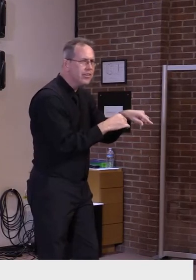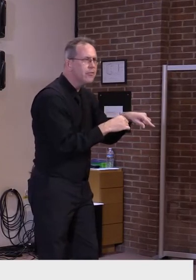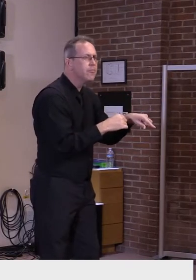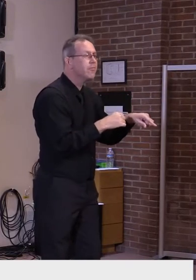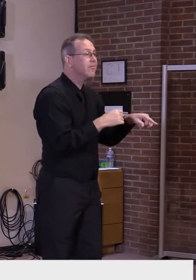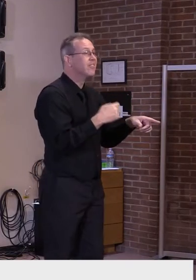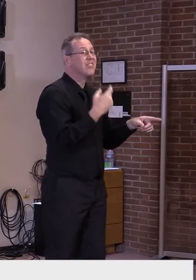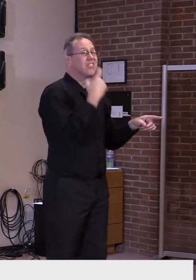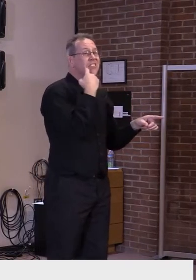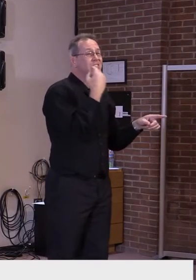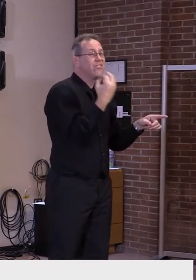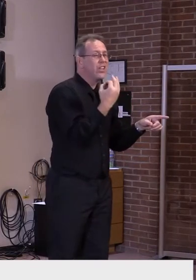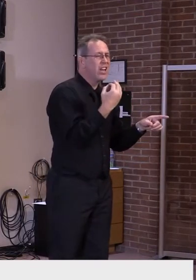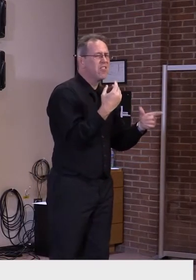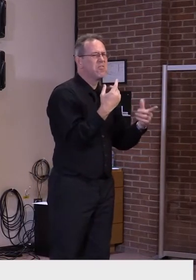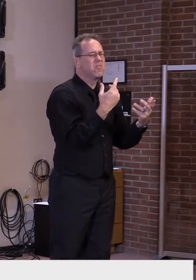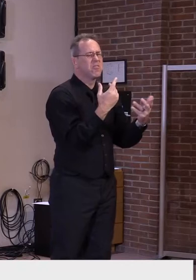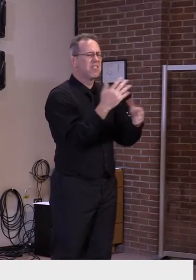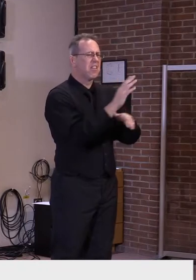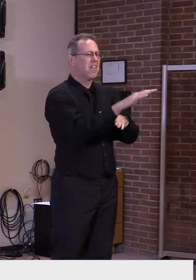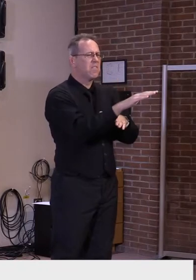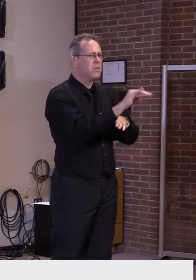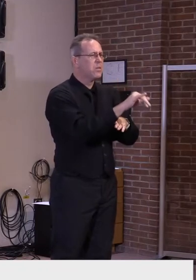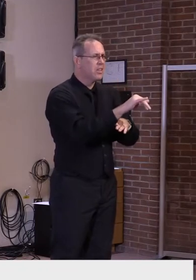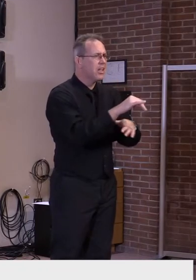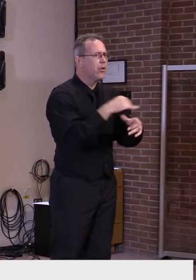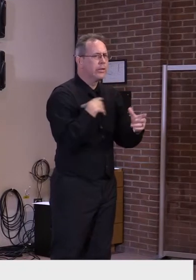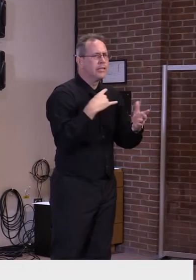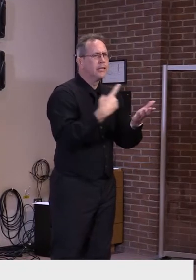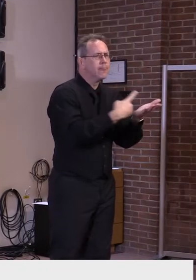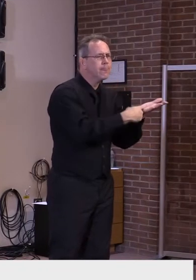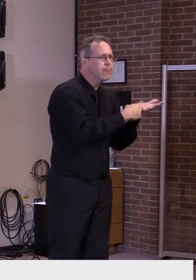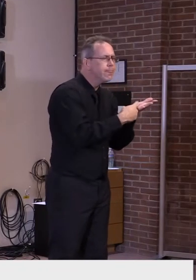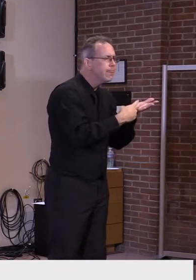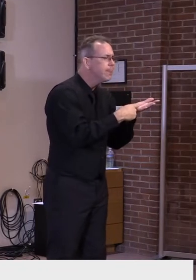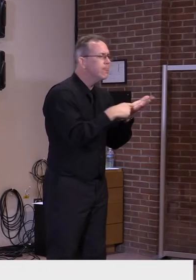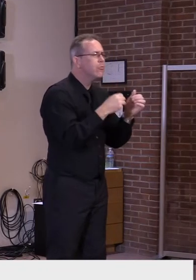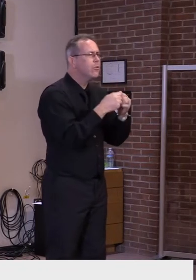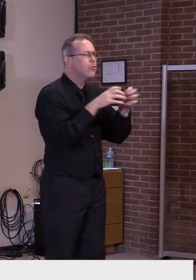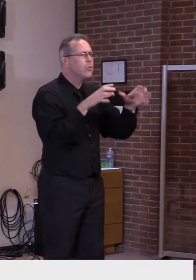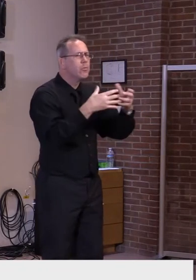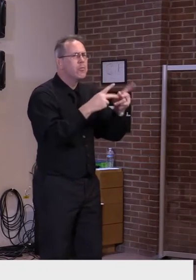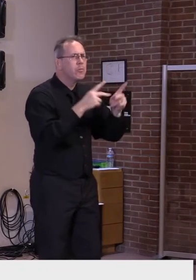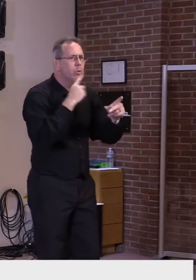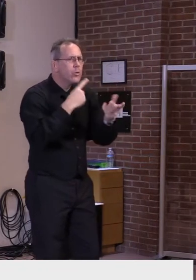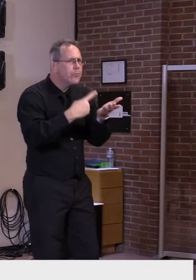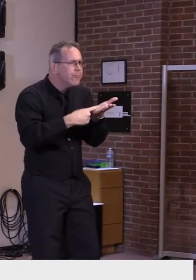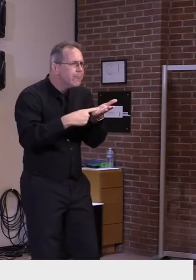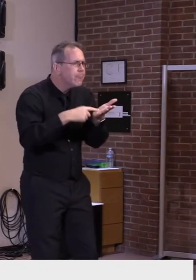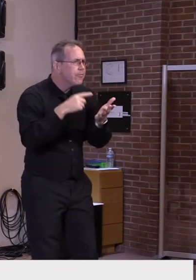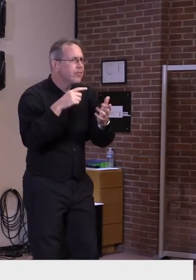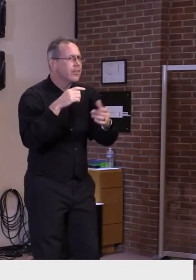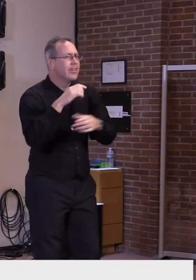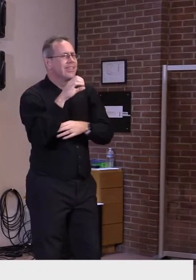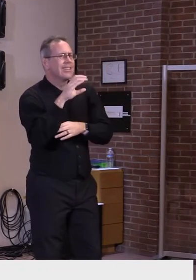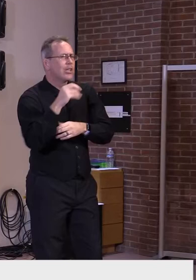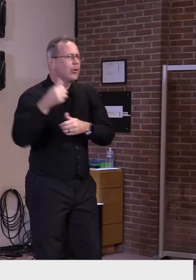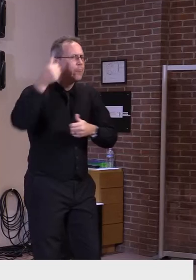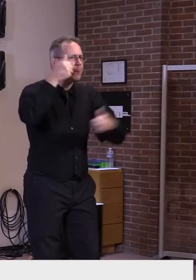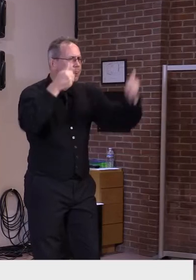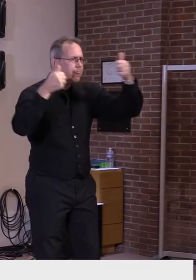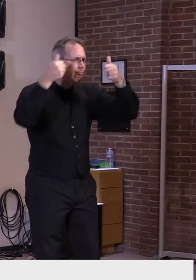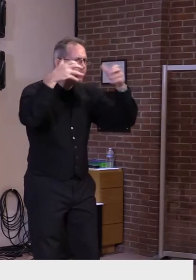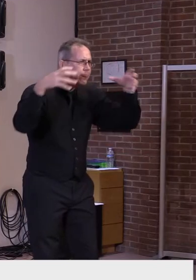with both the hospital CEOs and the hospital association. And basically what I